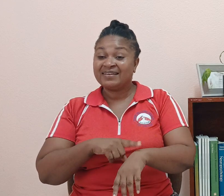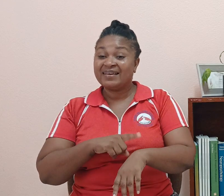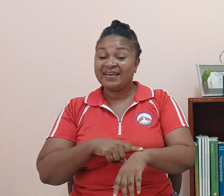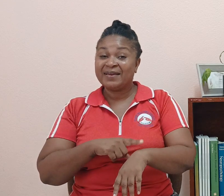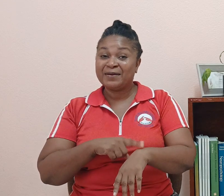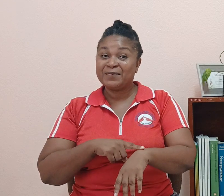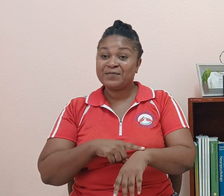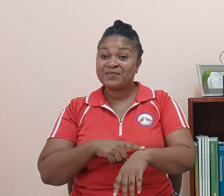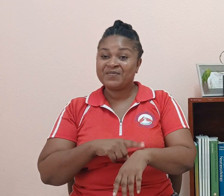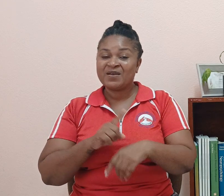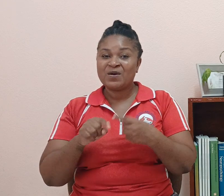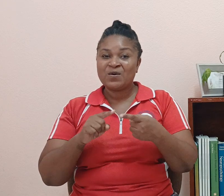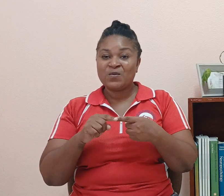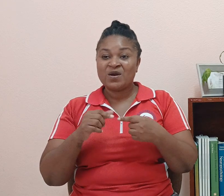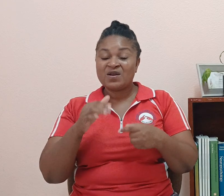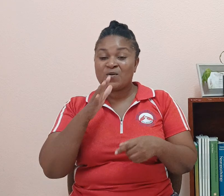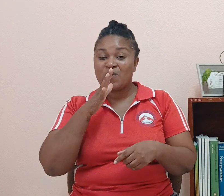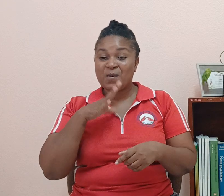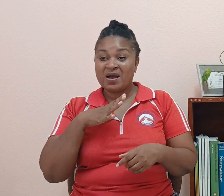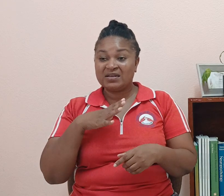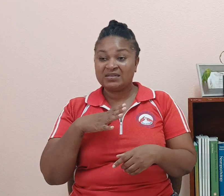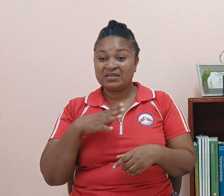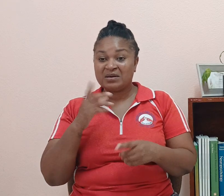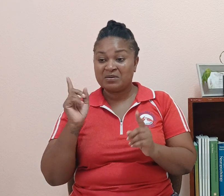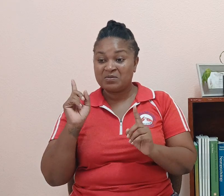when a woman went to sleep at a man's feet,